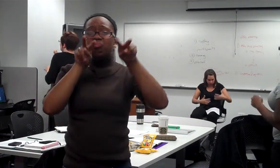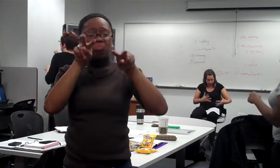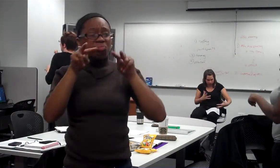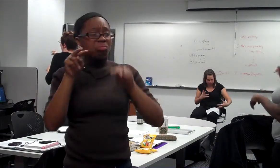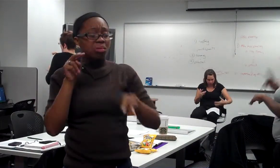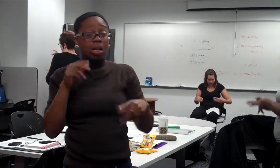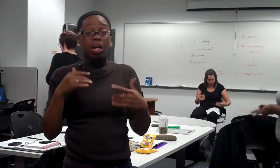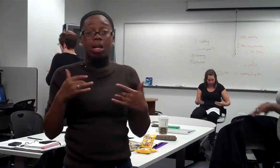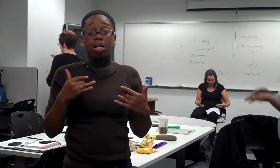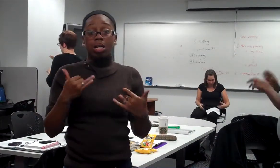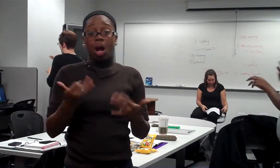starts to pick up,